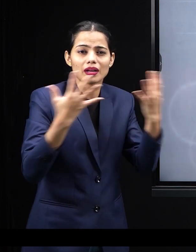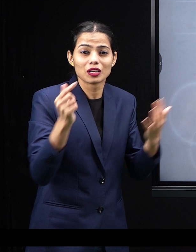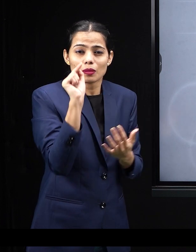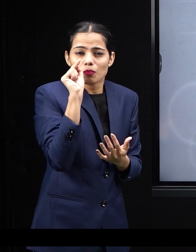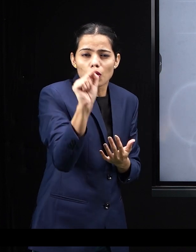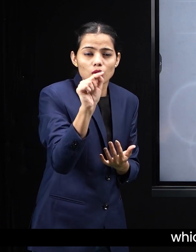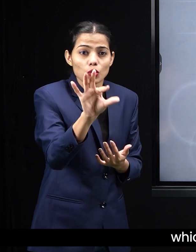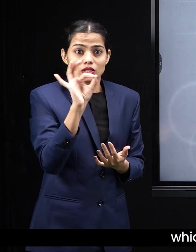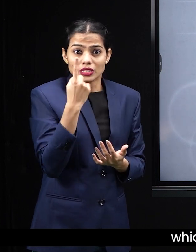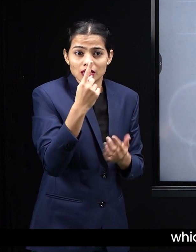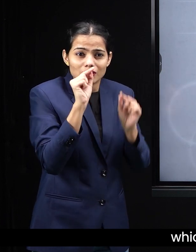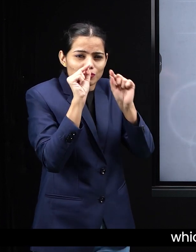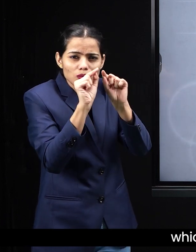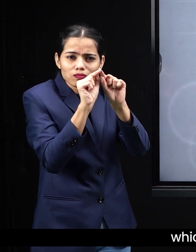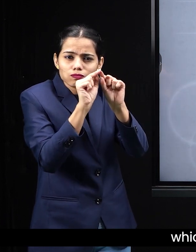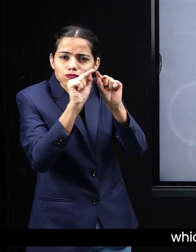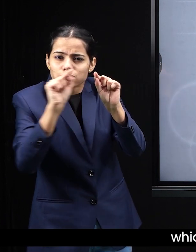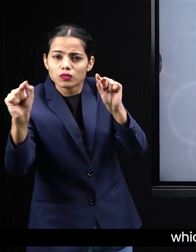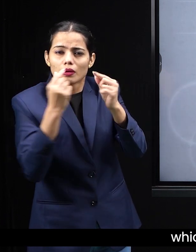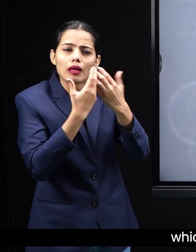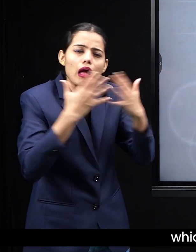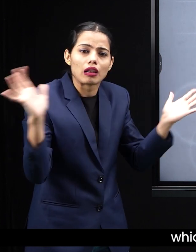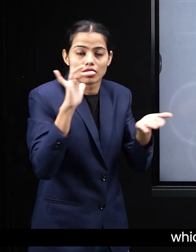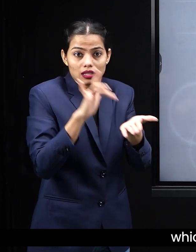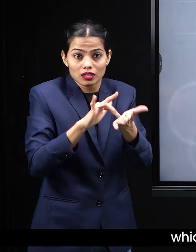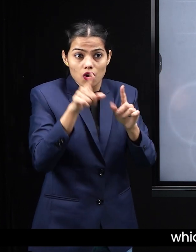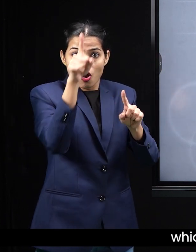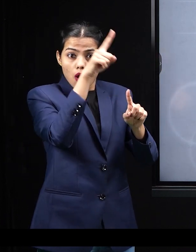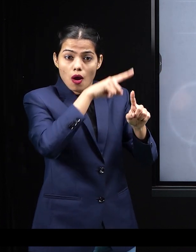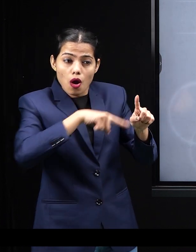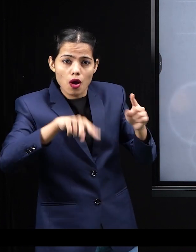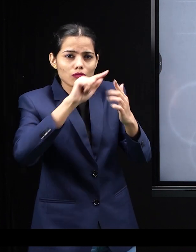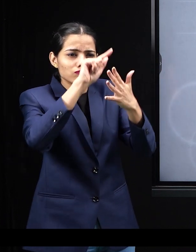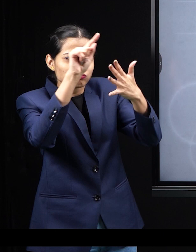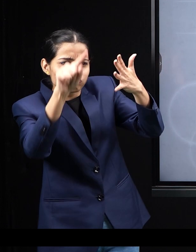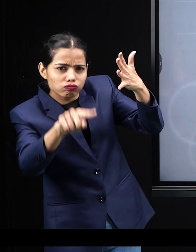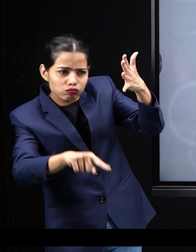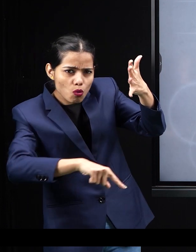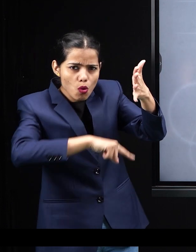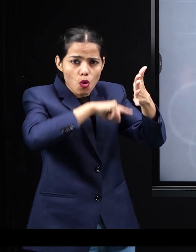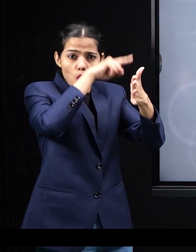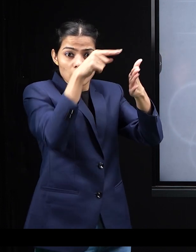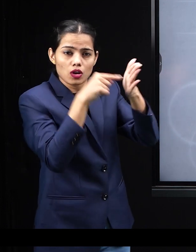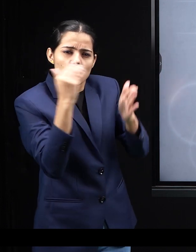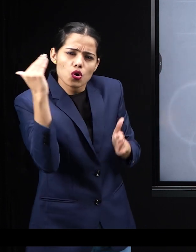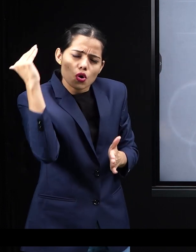Any point which is at equidistance from anywhere from its boundary is known as the center of